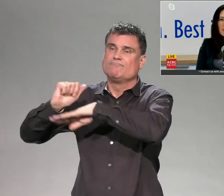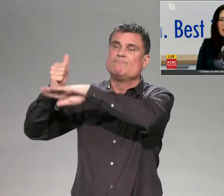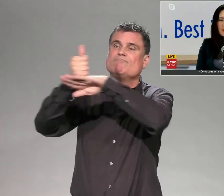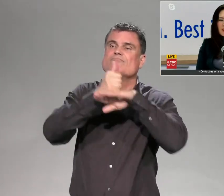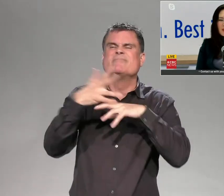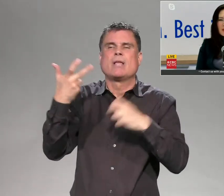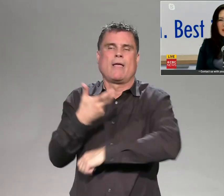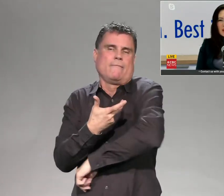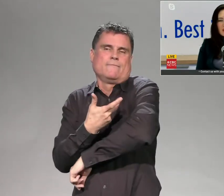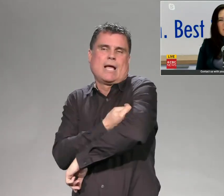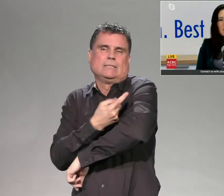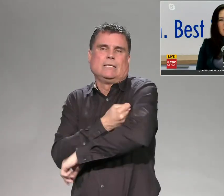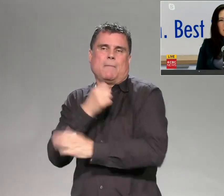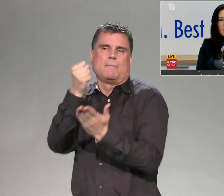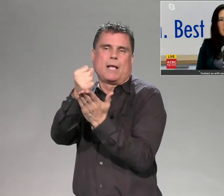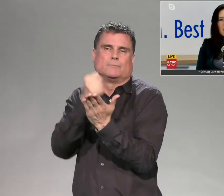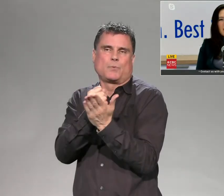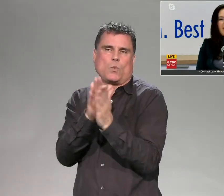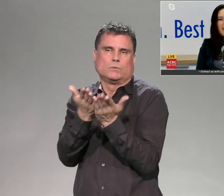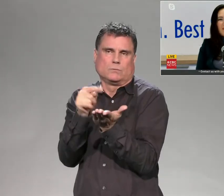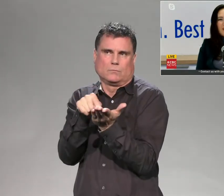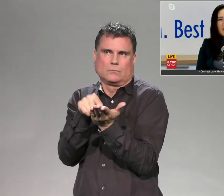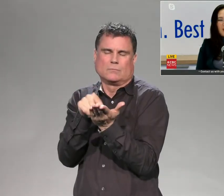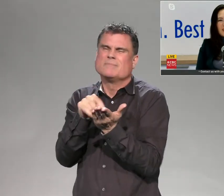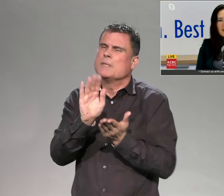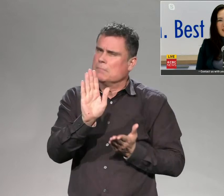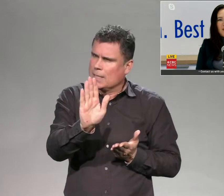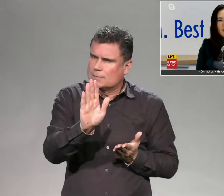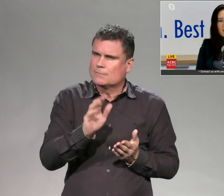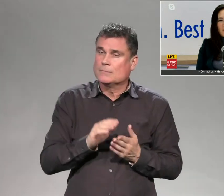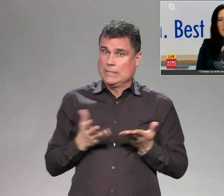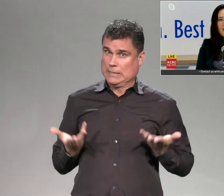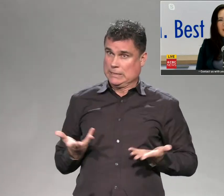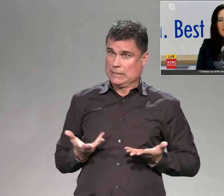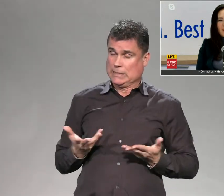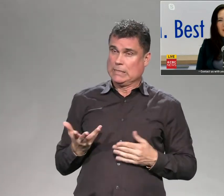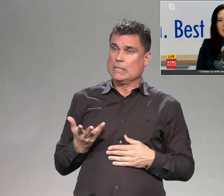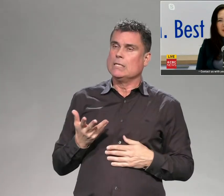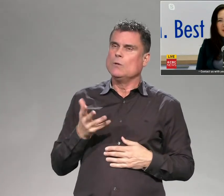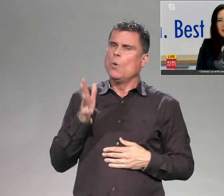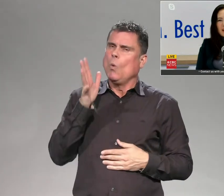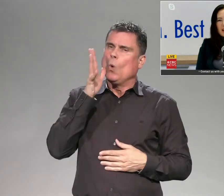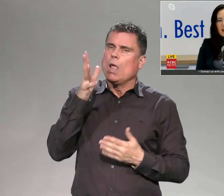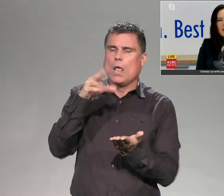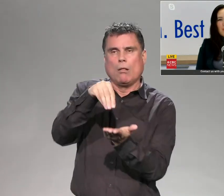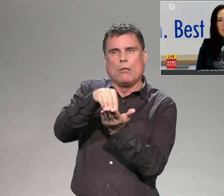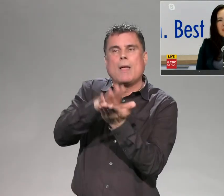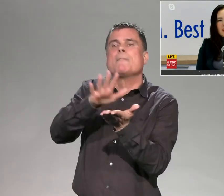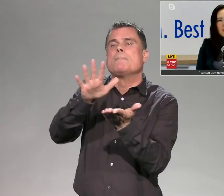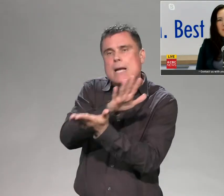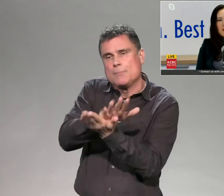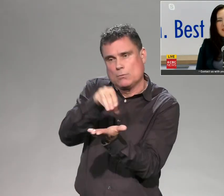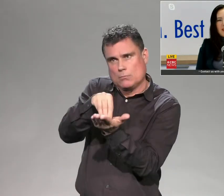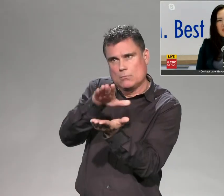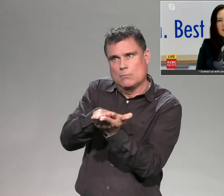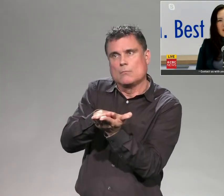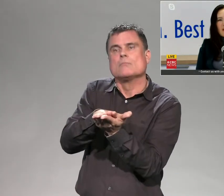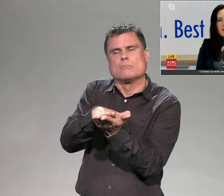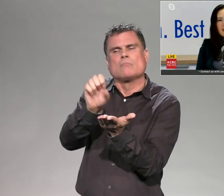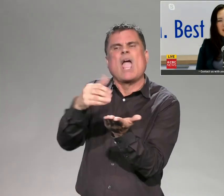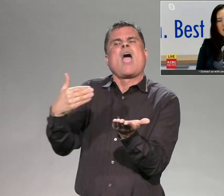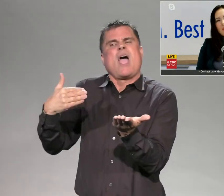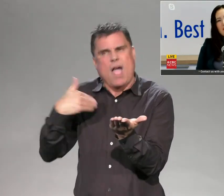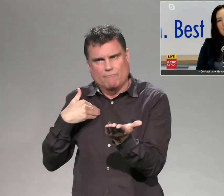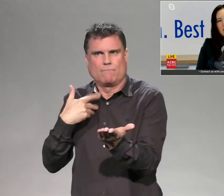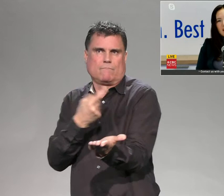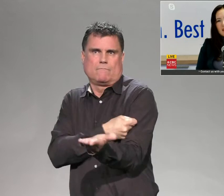of immunizations, it's being recorded. As I mentioned, that's a critical component of how we're implementing immunizations on